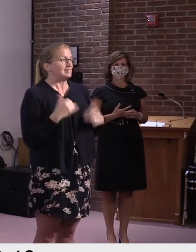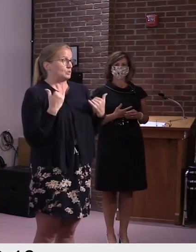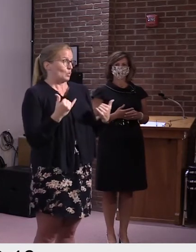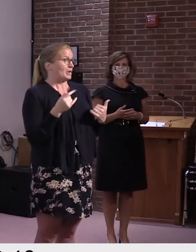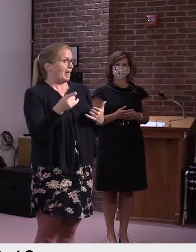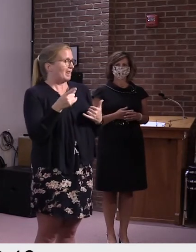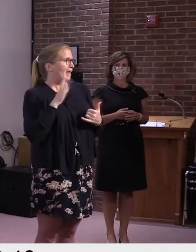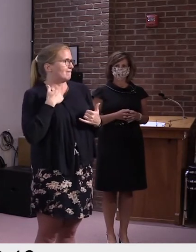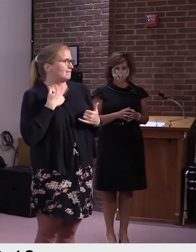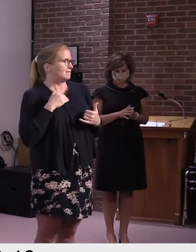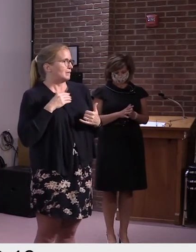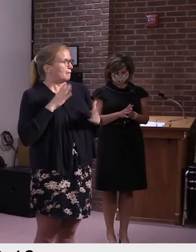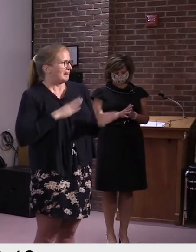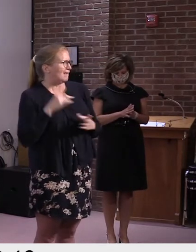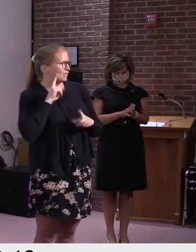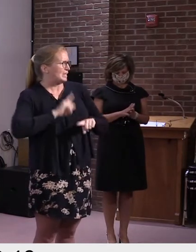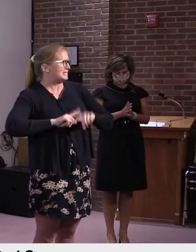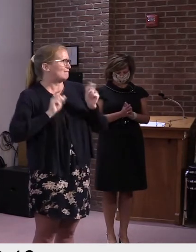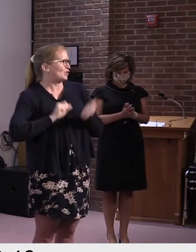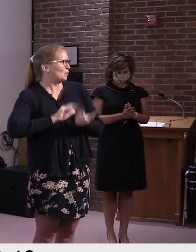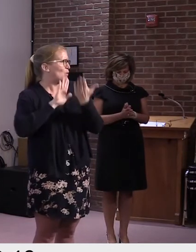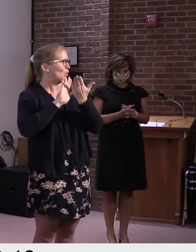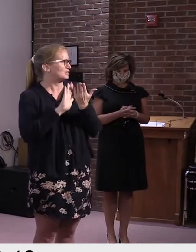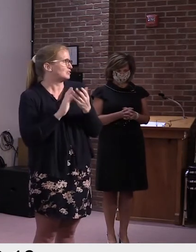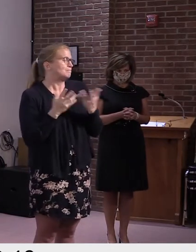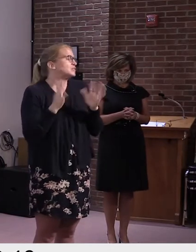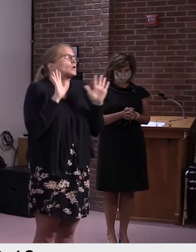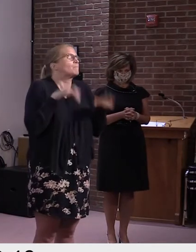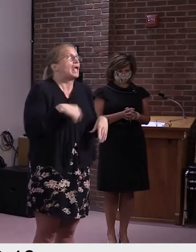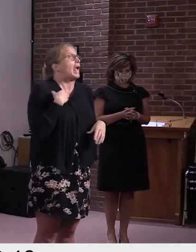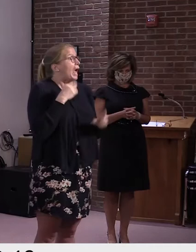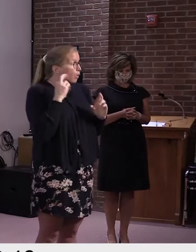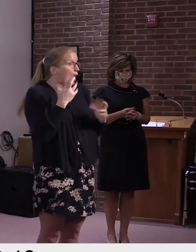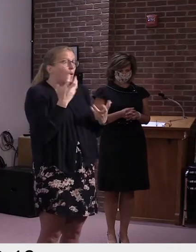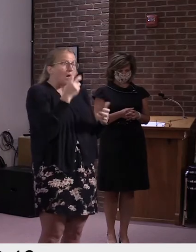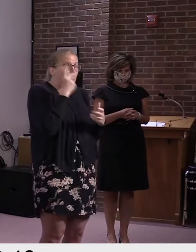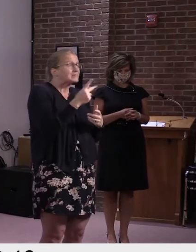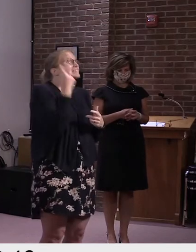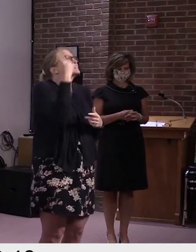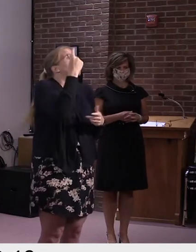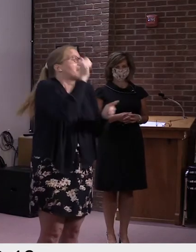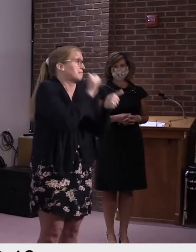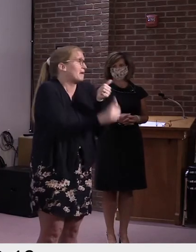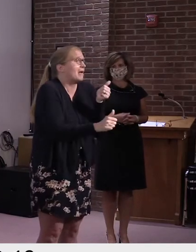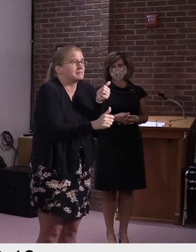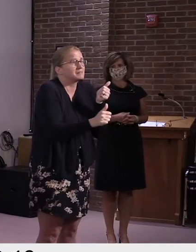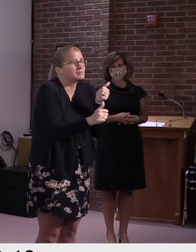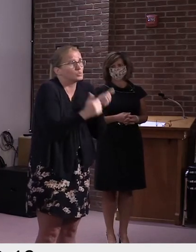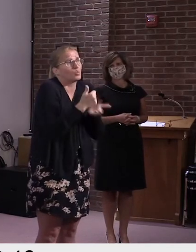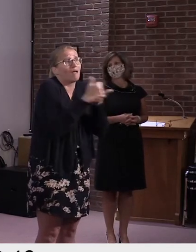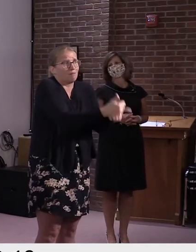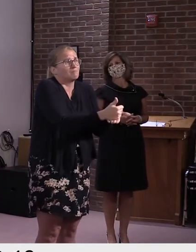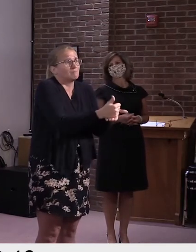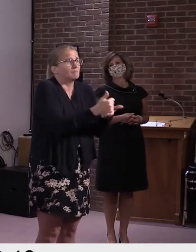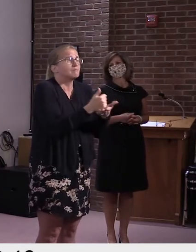going to take a different approach. But we'd like to see something pass that would be helpful to